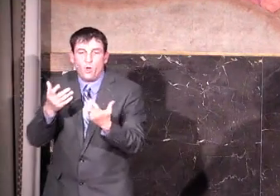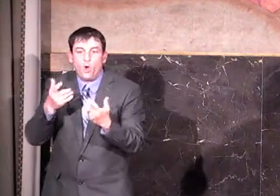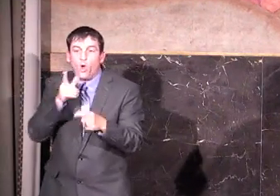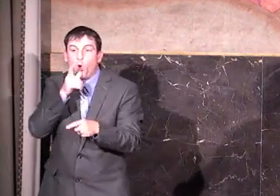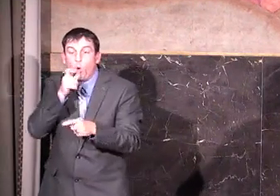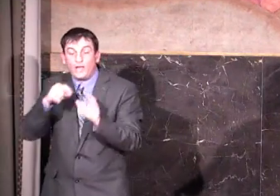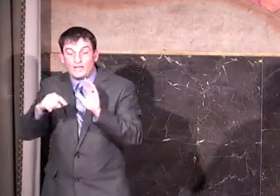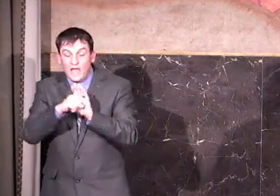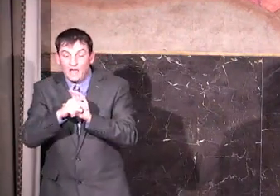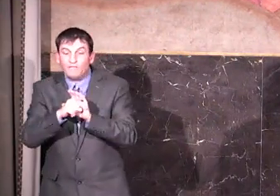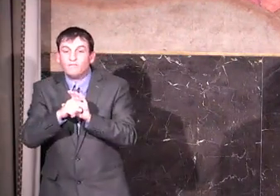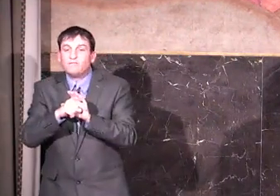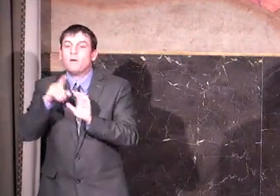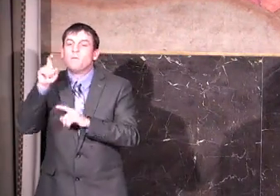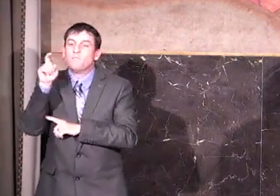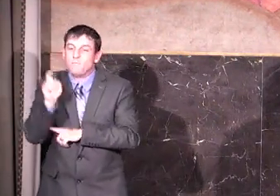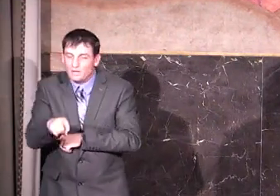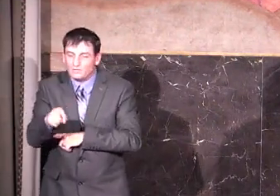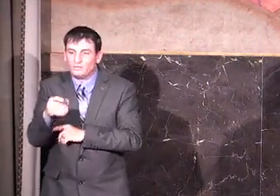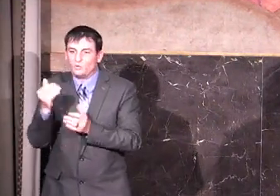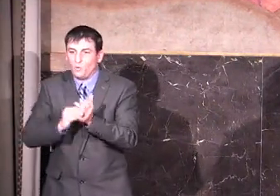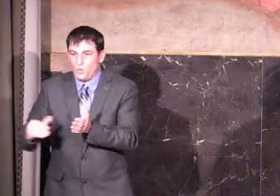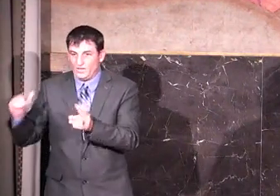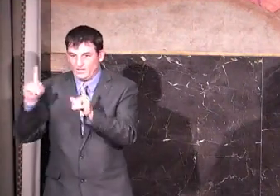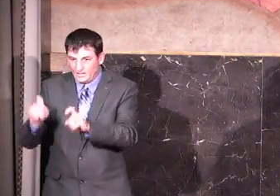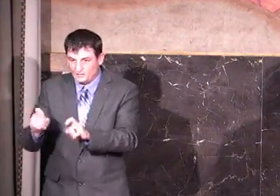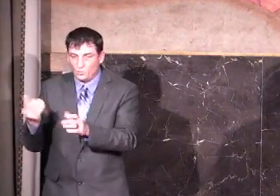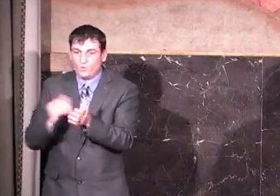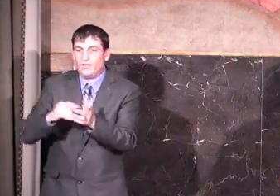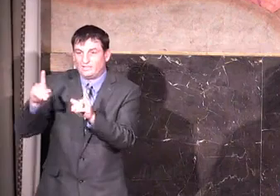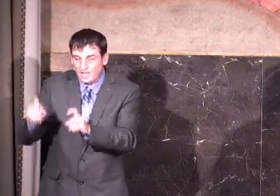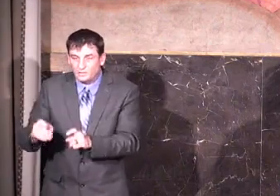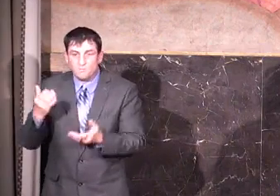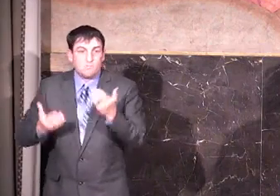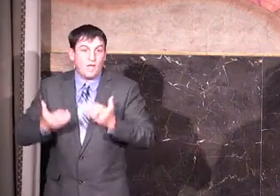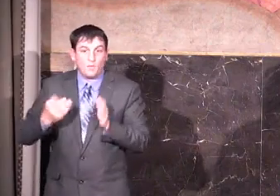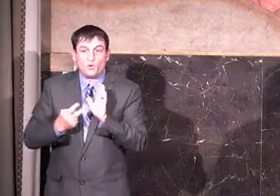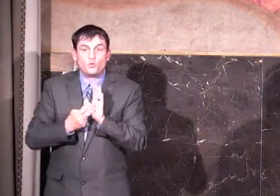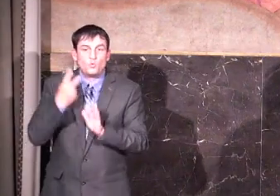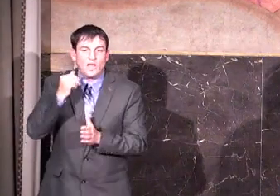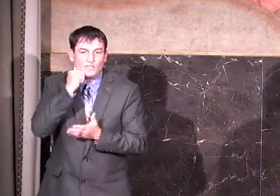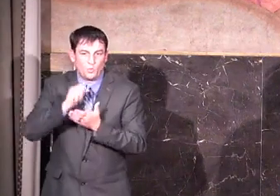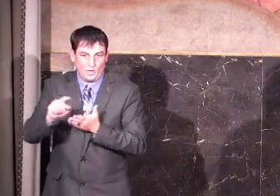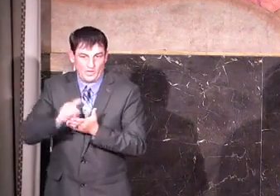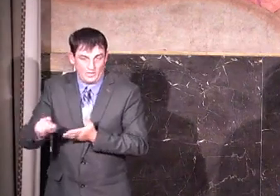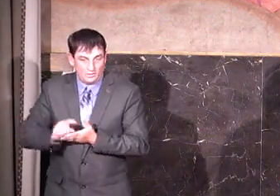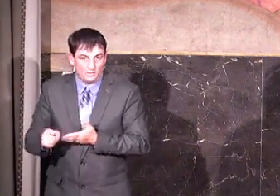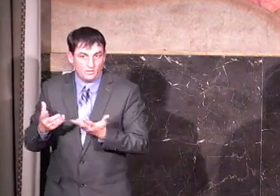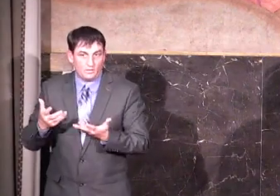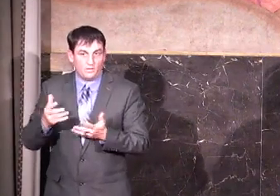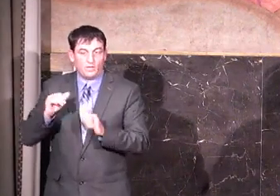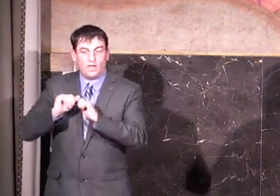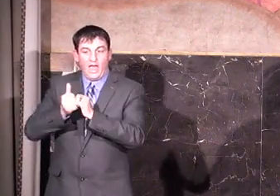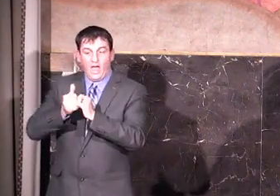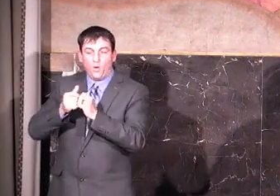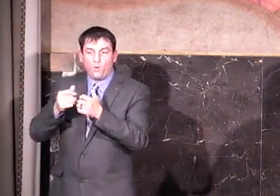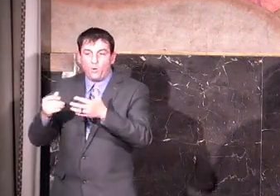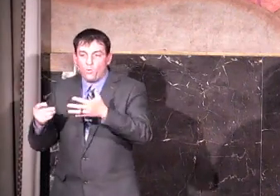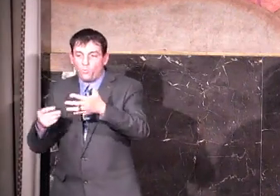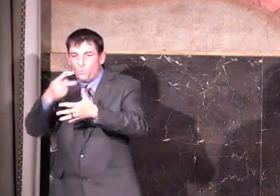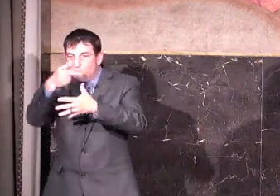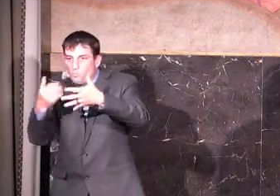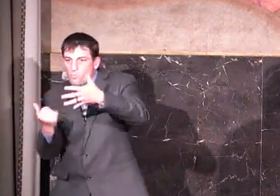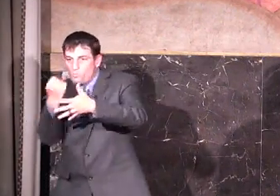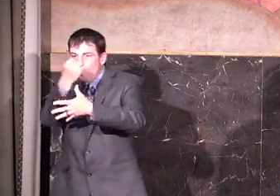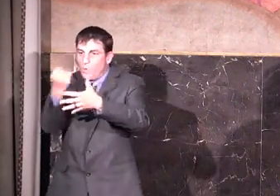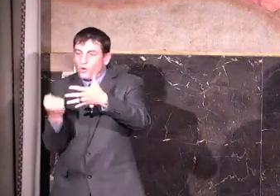to go back and retest as frequently as maybe twice a week. And so as we're looking at how we prioritize those populations and roll out, our goal is to get to